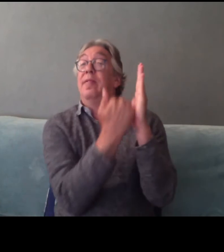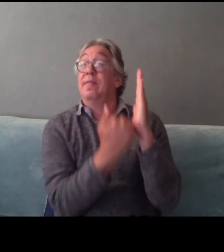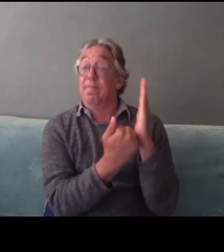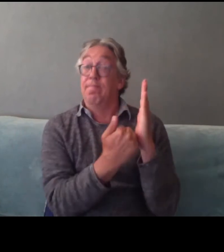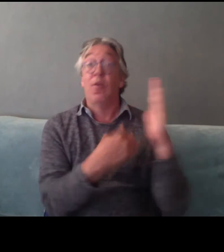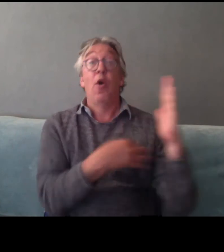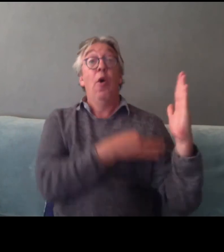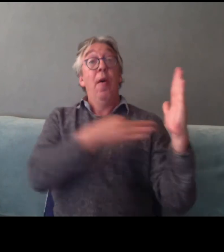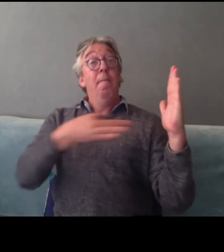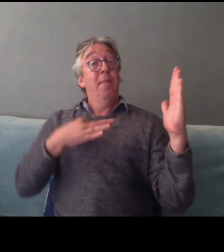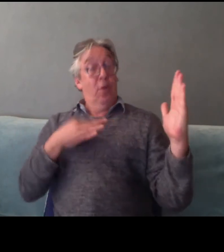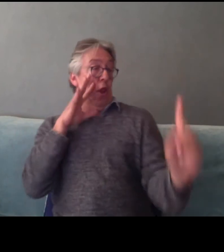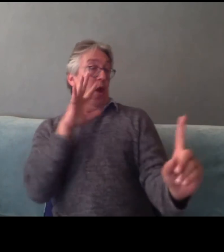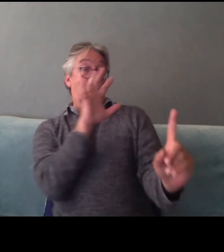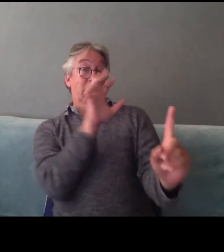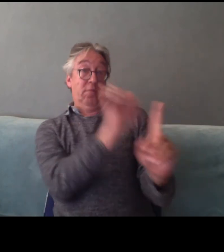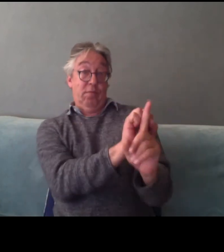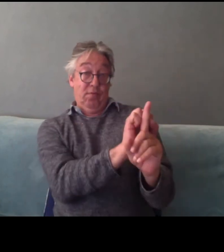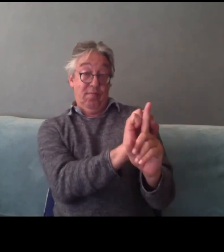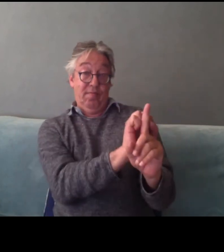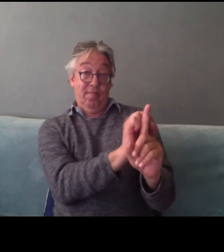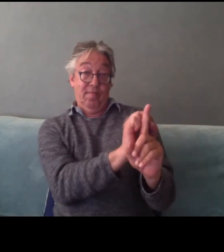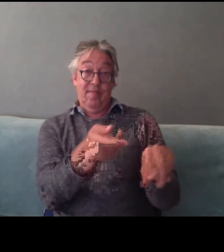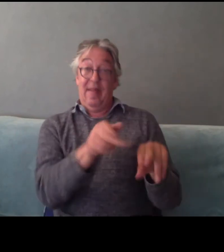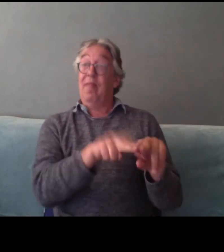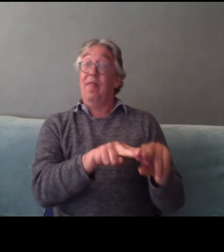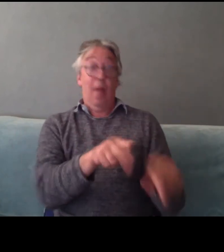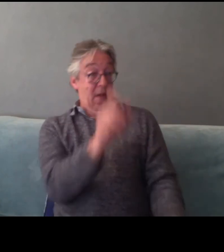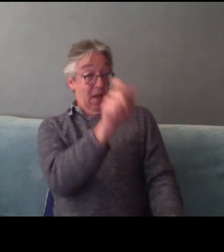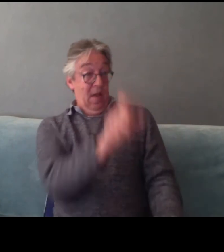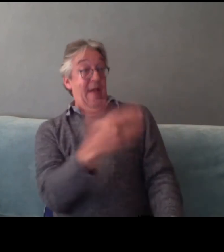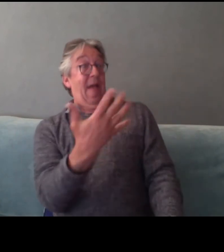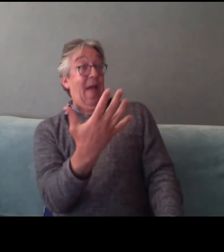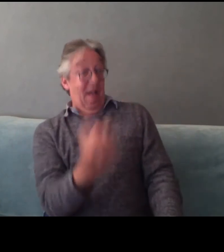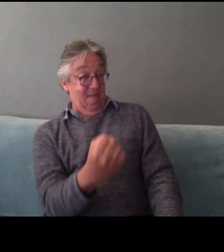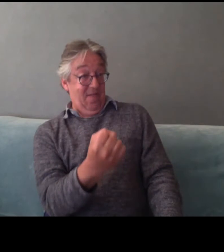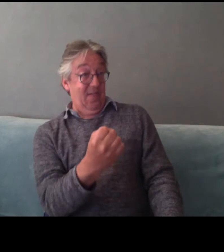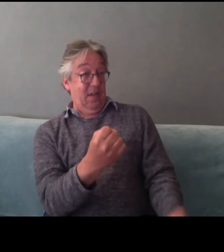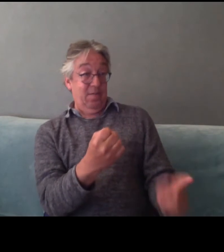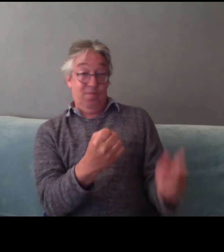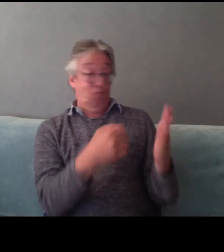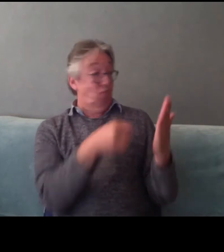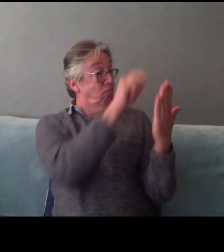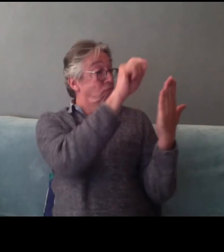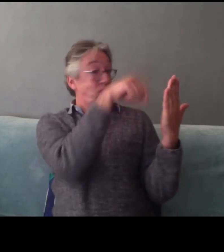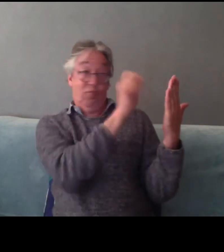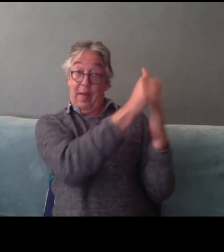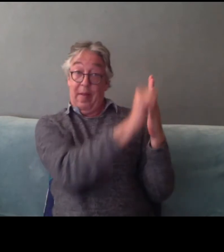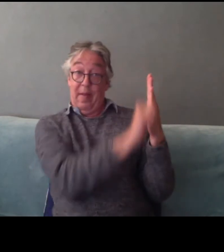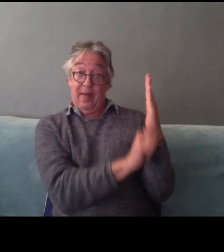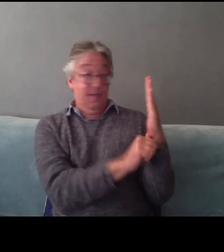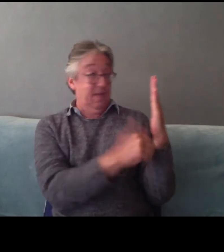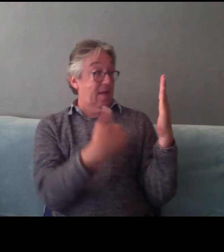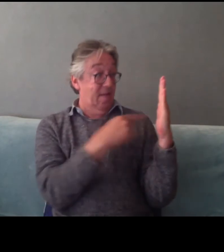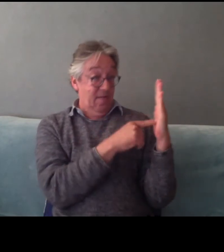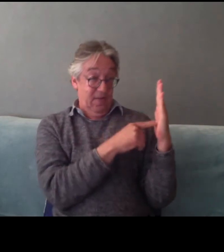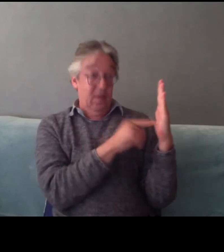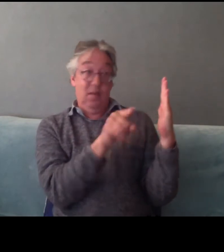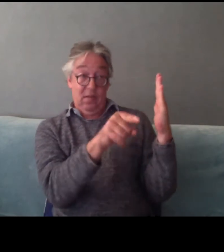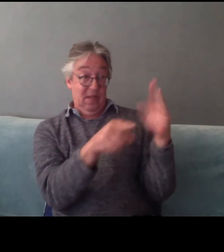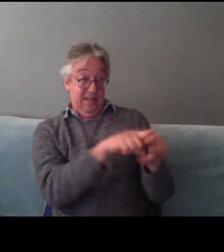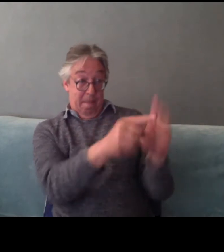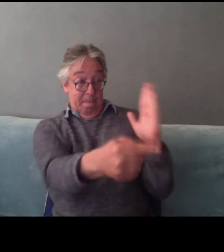that condition would be judged to be disabled, if you like. Irrespective of the differences between